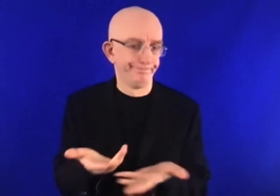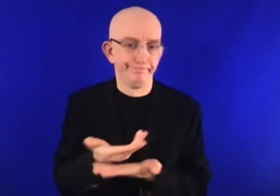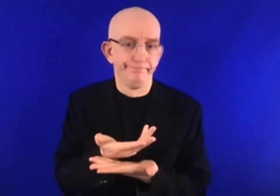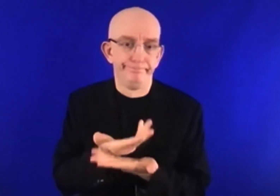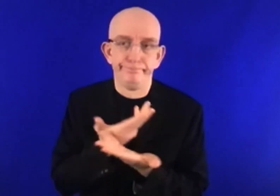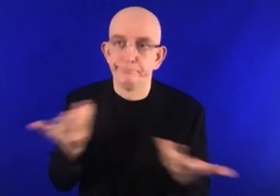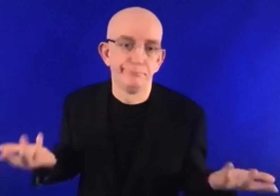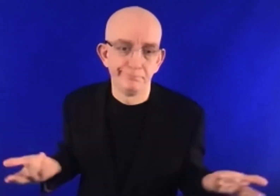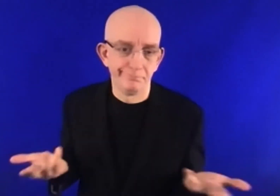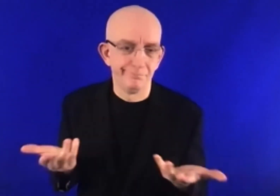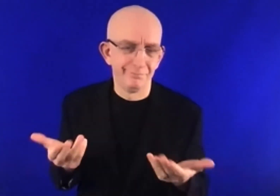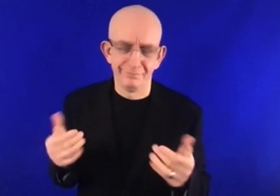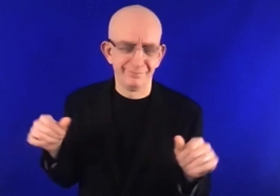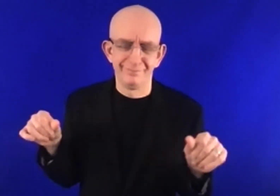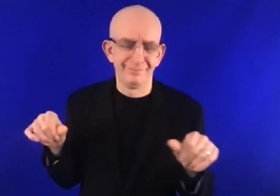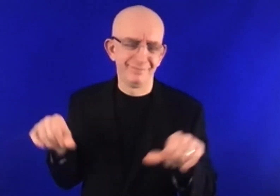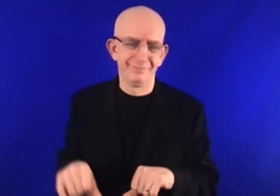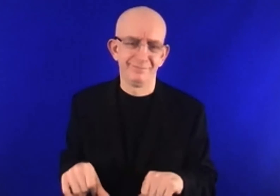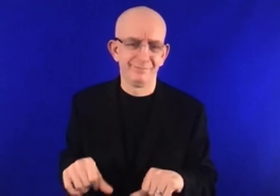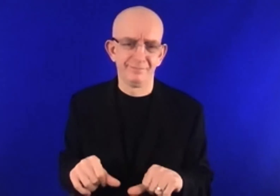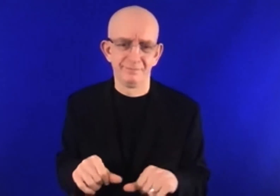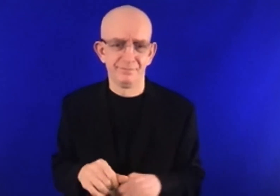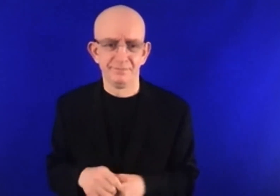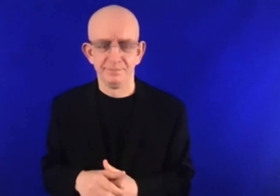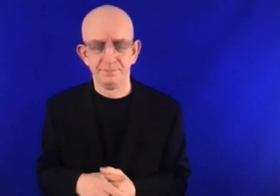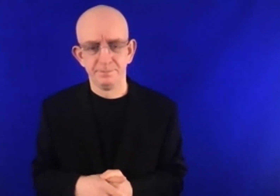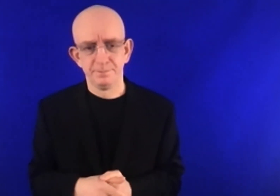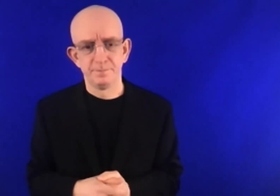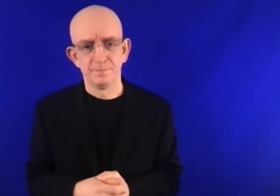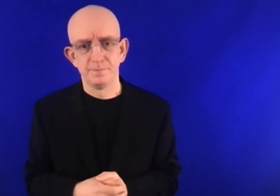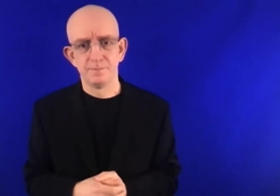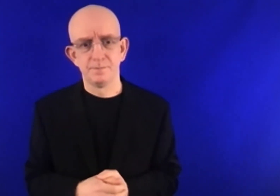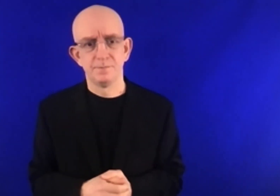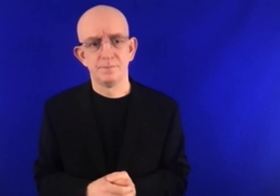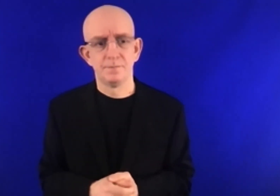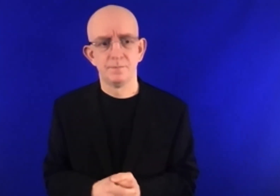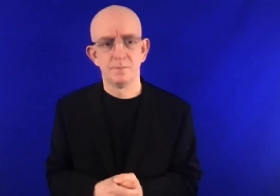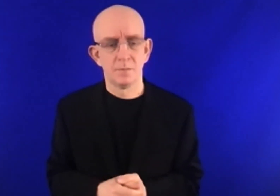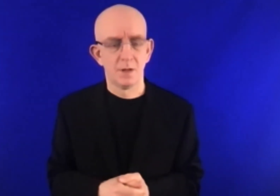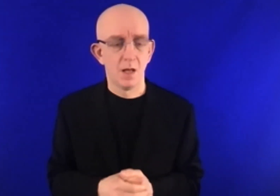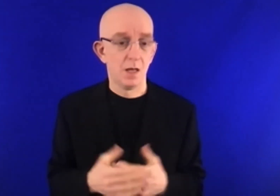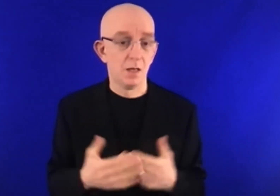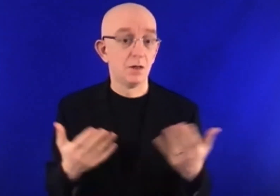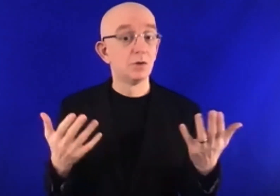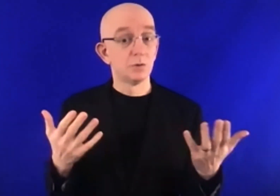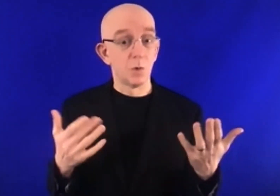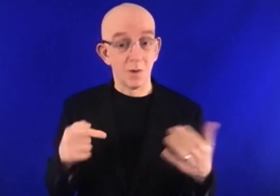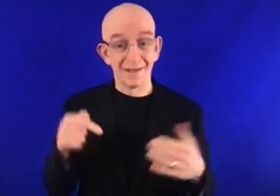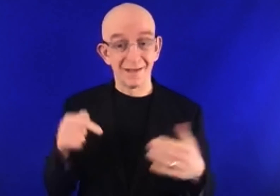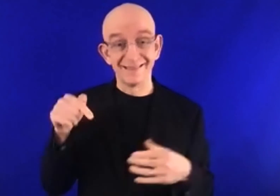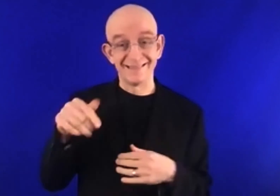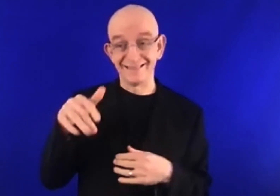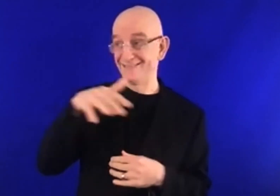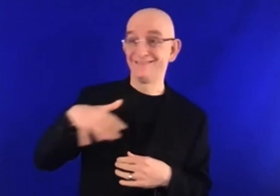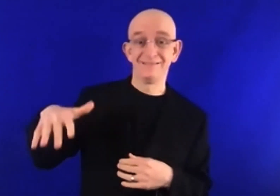So their condition actually gets worse if they don't have access to medical